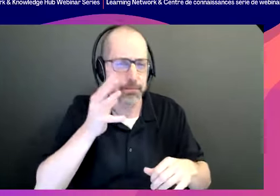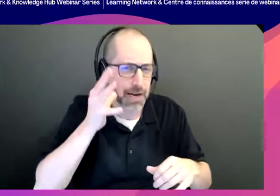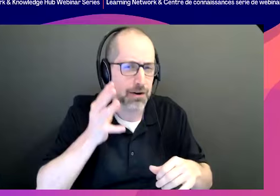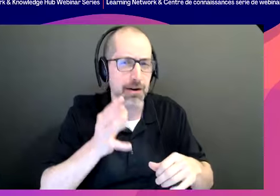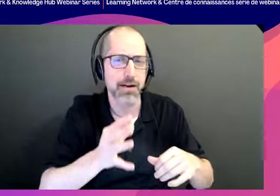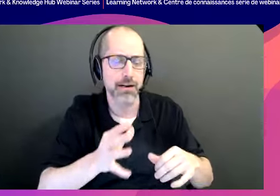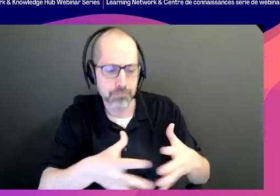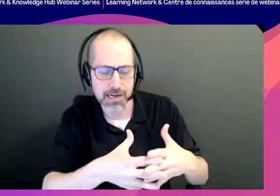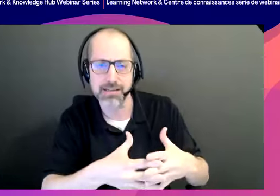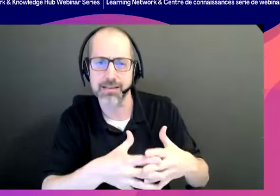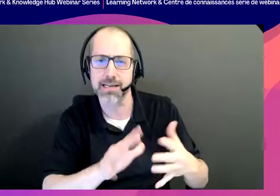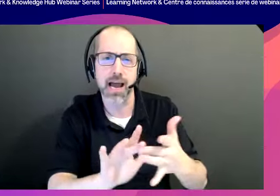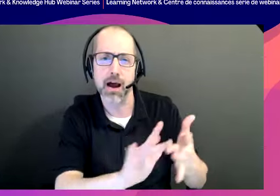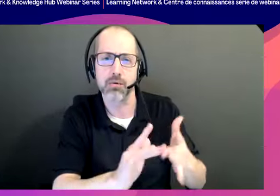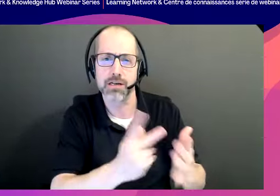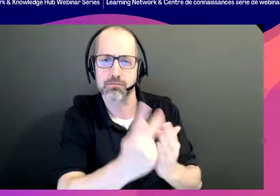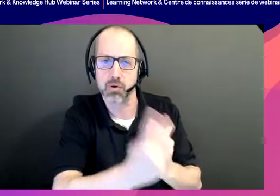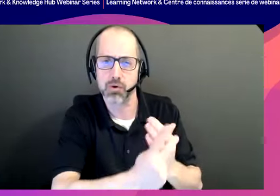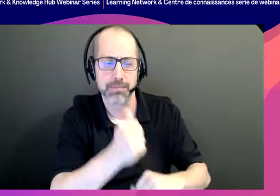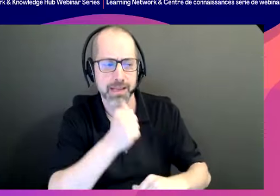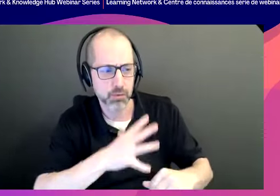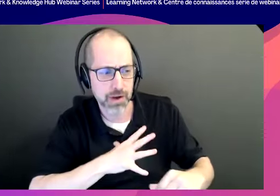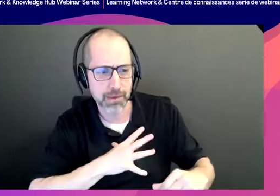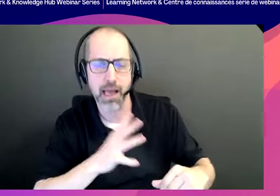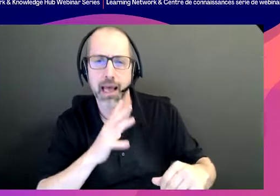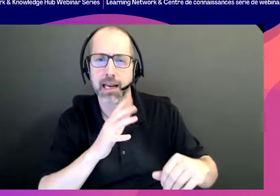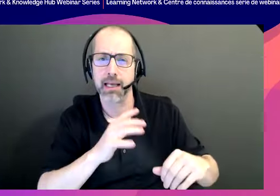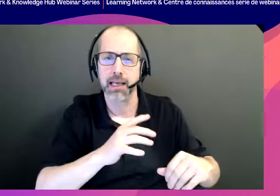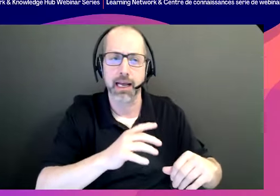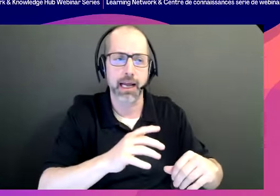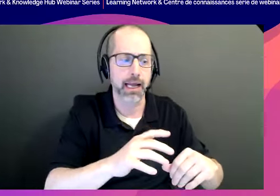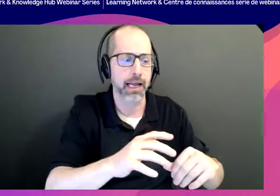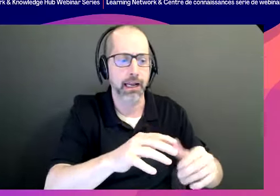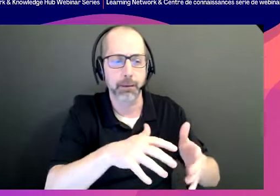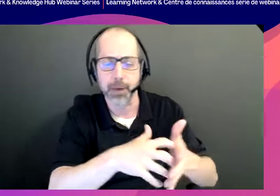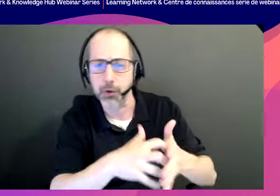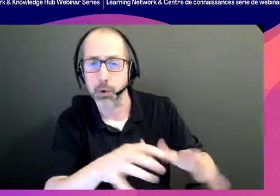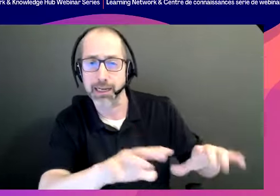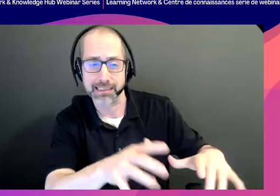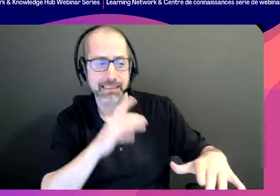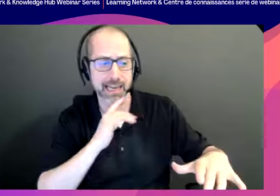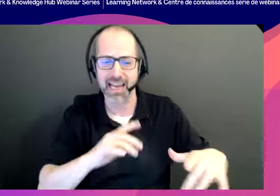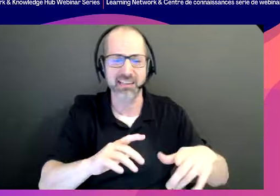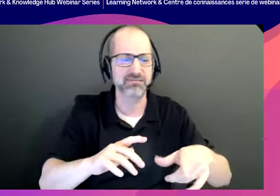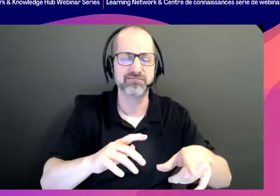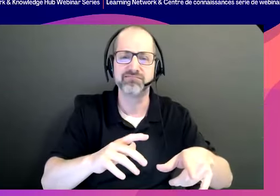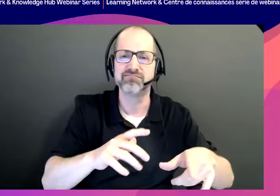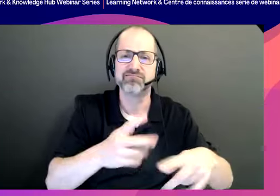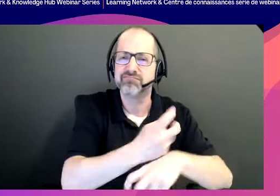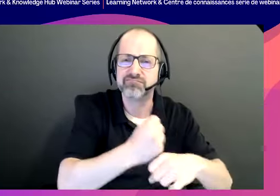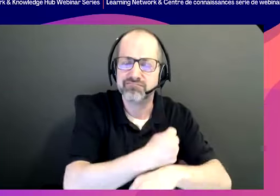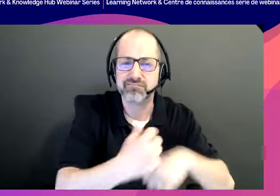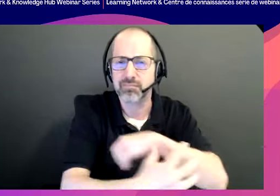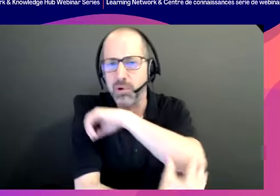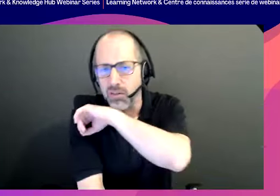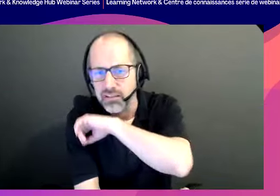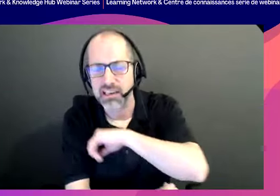women and families who face marginalizing conditions, including poverty, racism, inadequate housing, and substance use